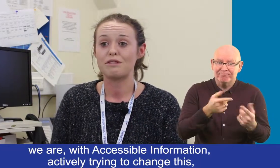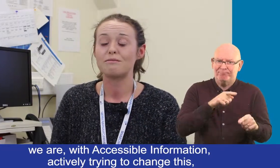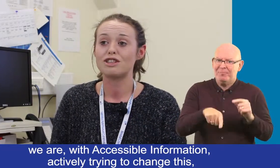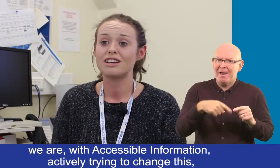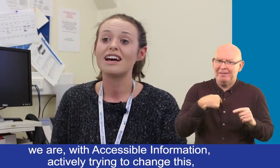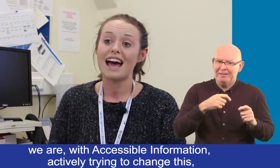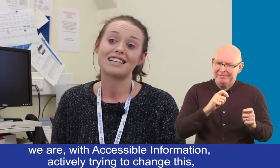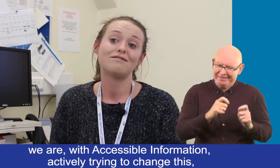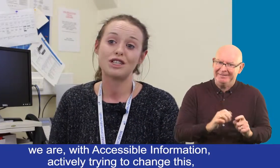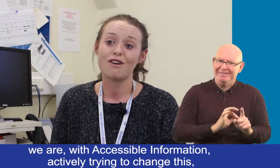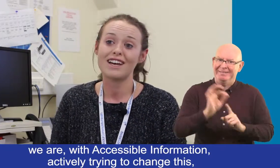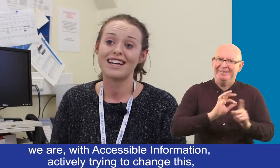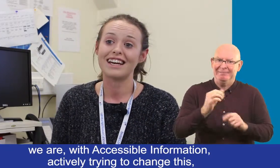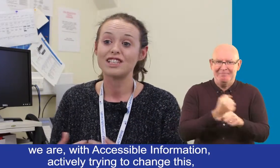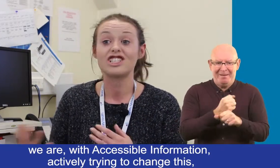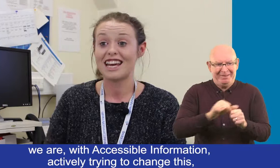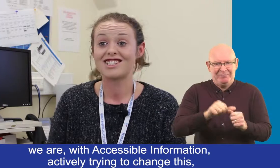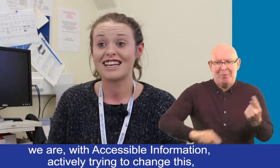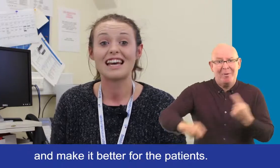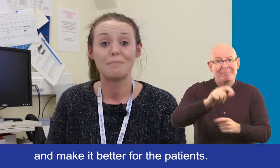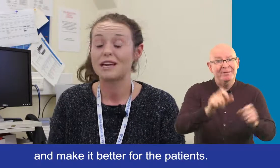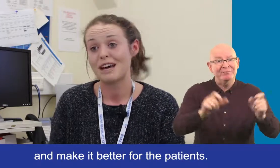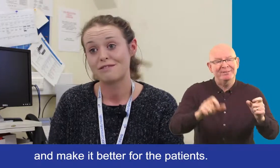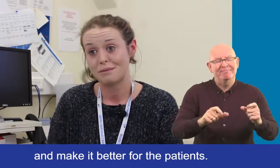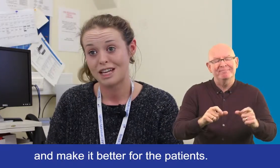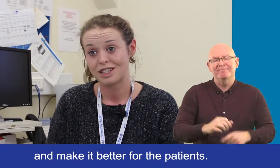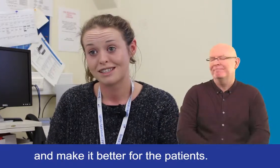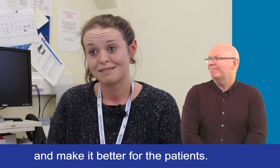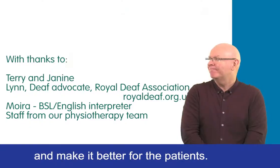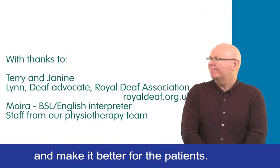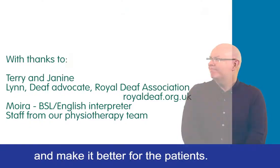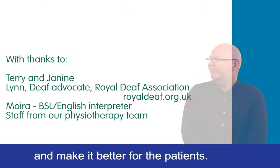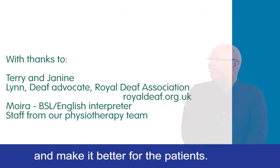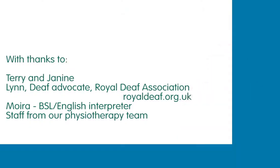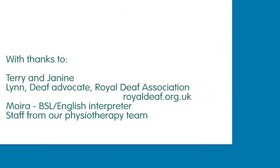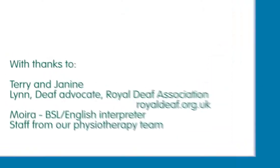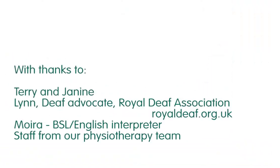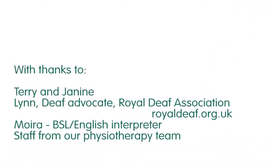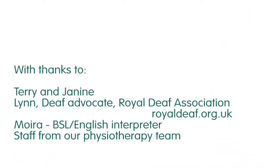with Accessible Information, actively trying to change this and make it better for the patients.